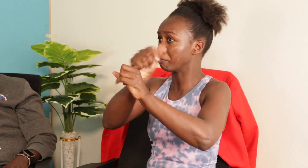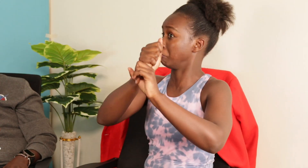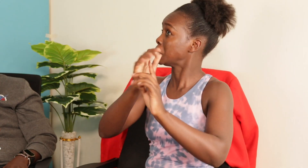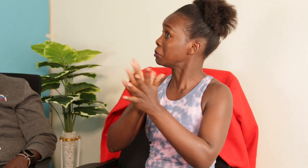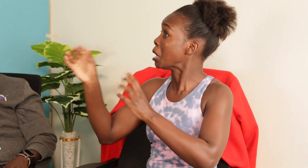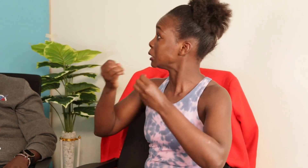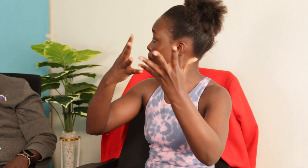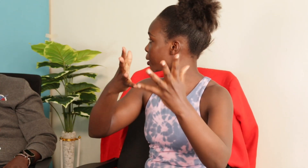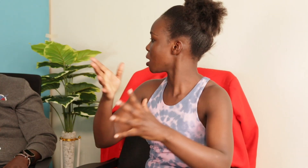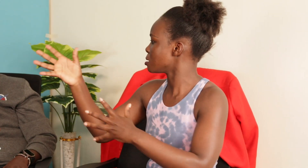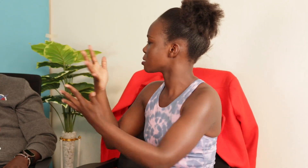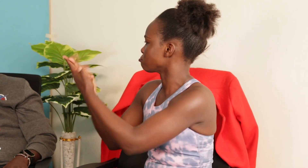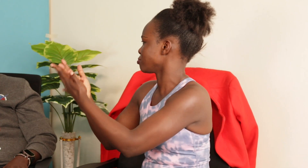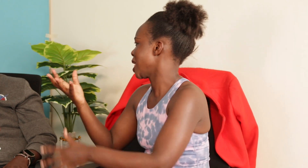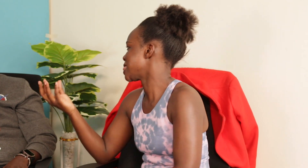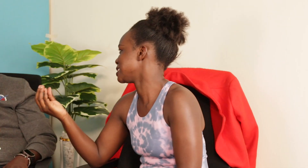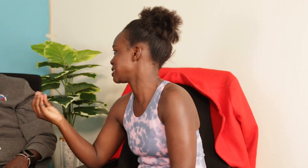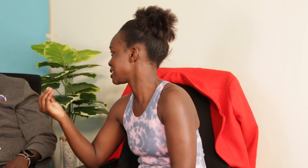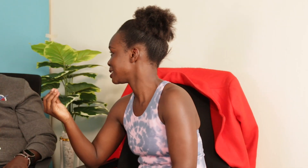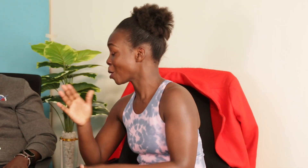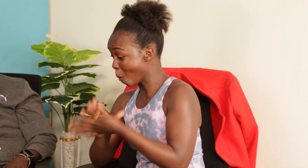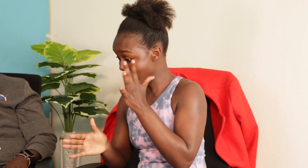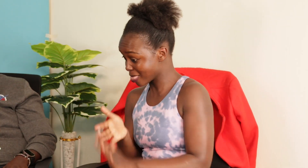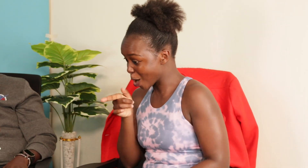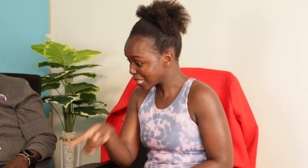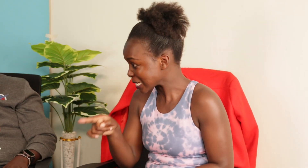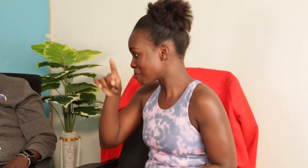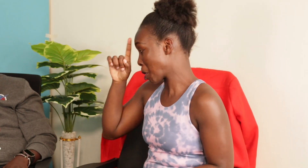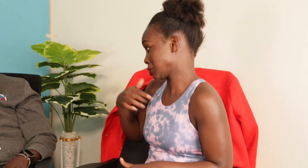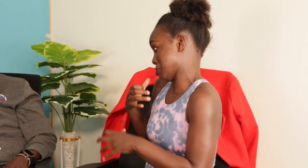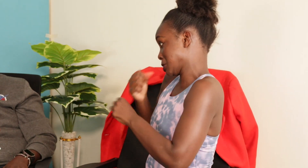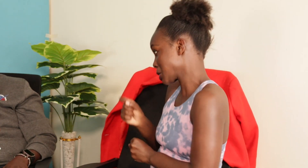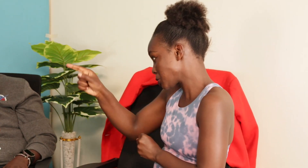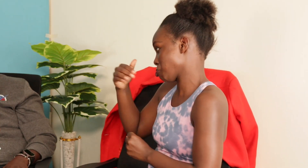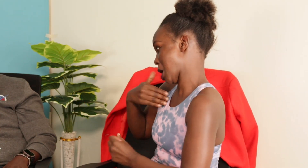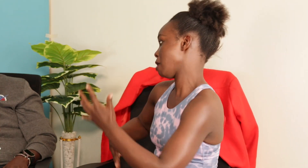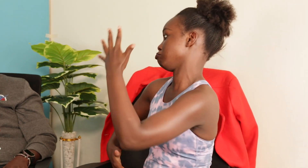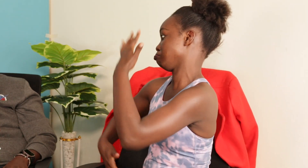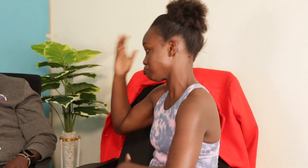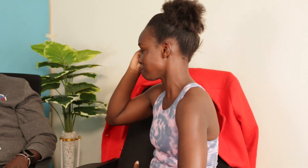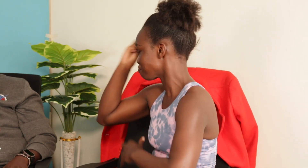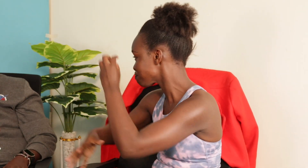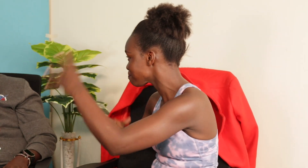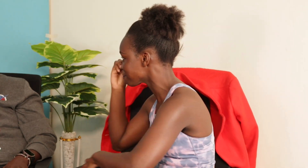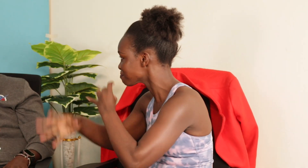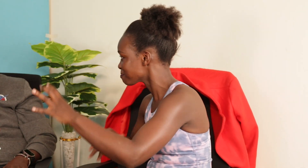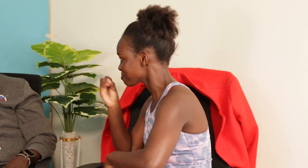handy. Just in case I get to hear my information there, it's easy to sue you. So I believe